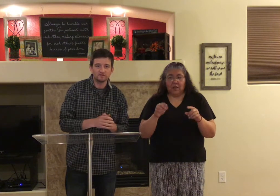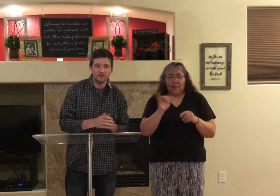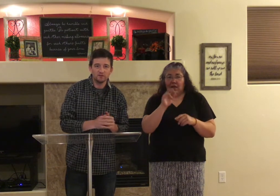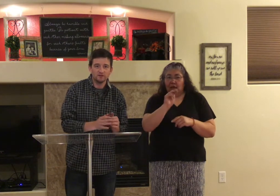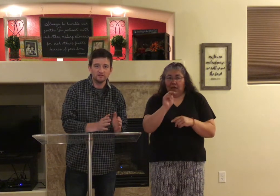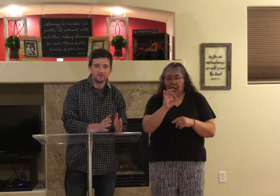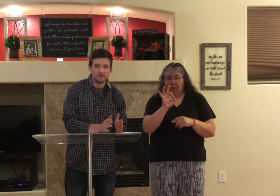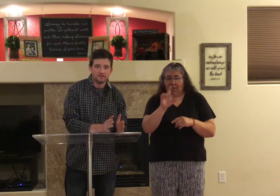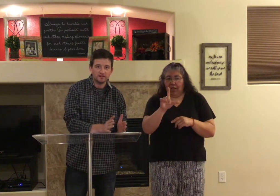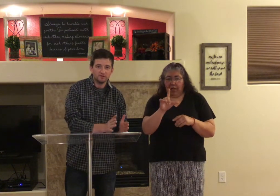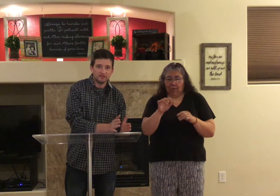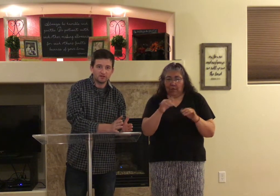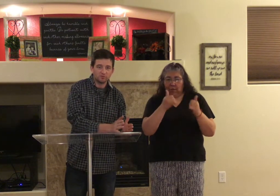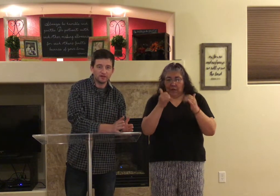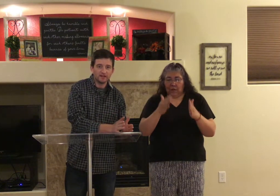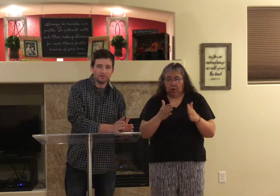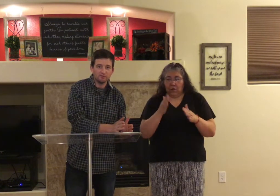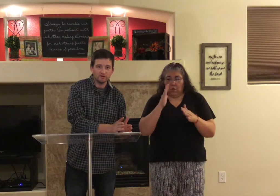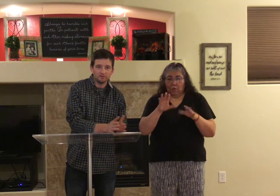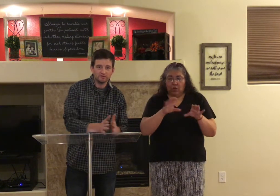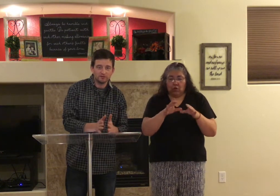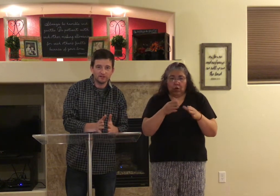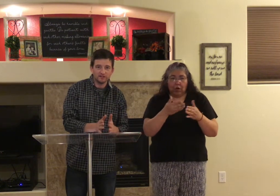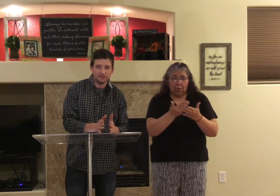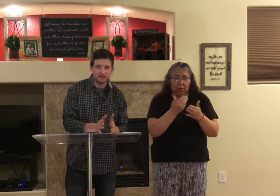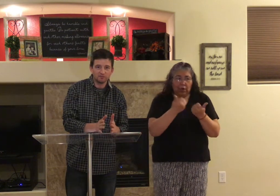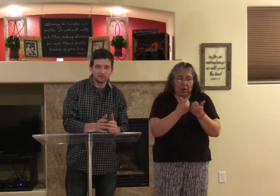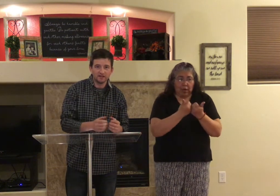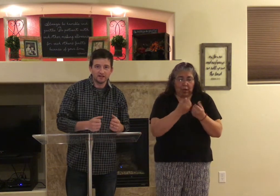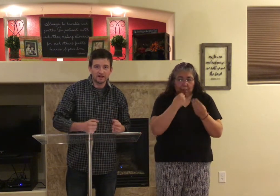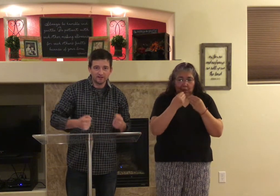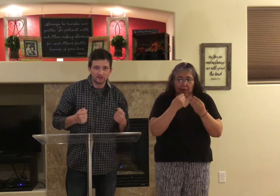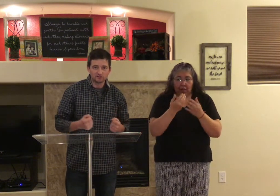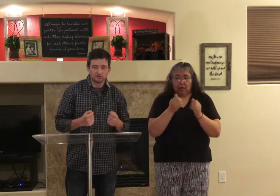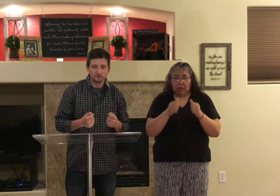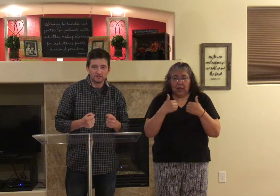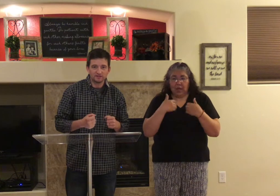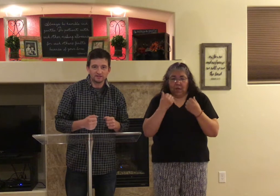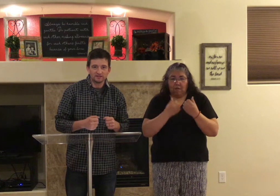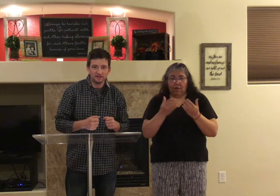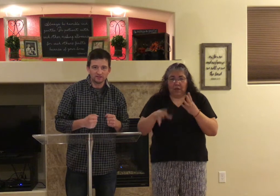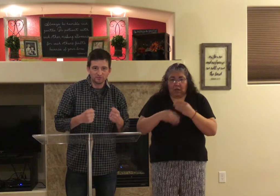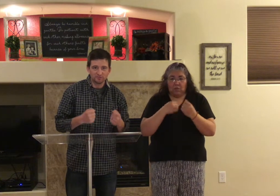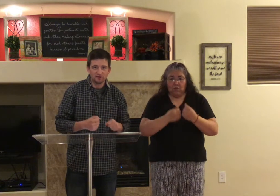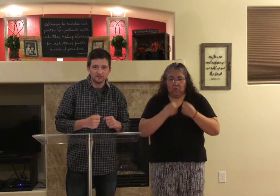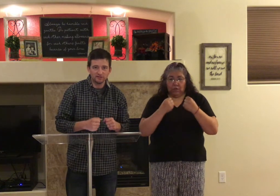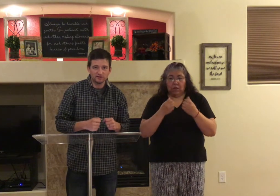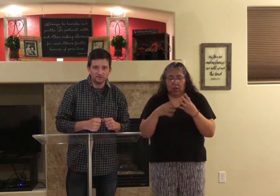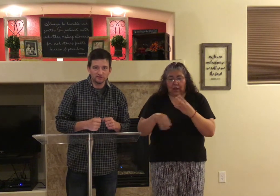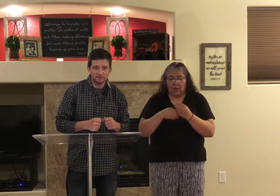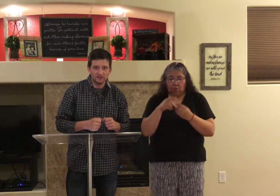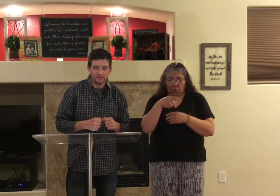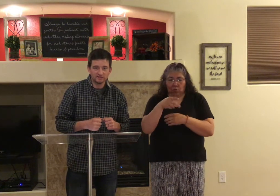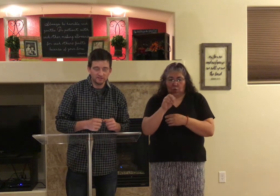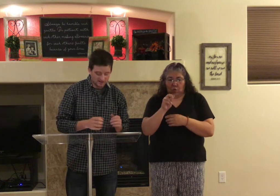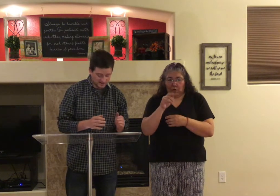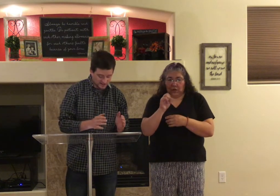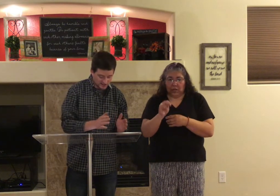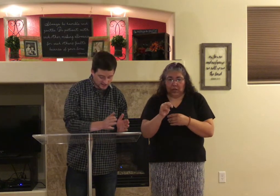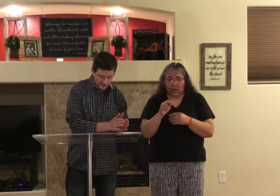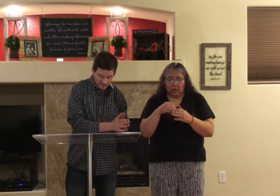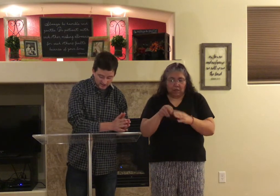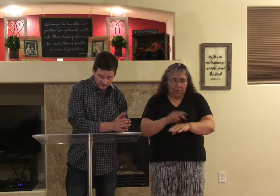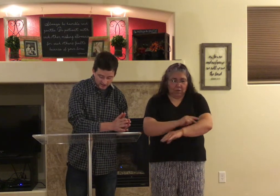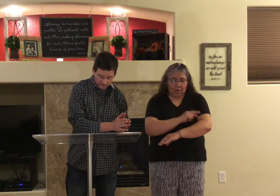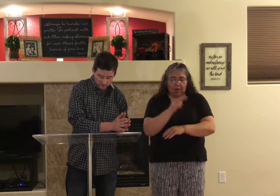players, they would take a pre-game meal before each game so they can have extra strength and extra protein running through their veins.